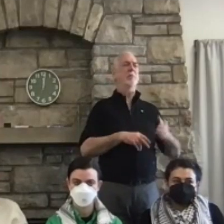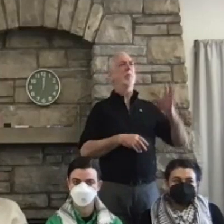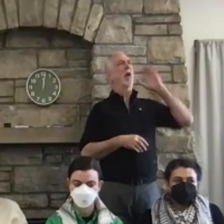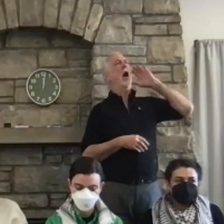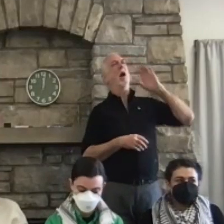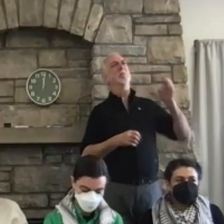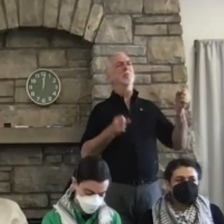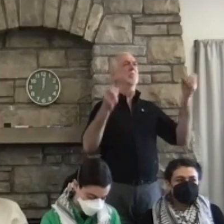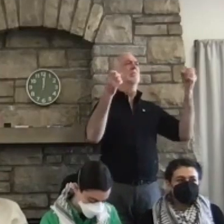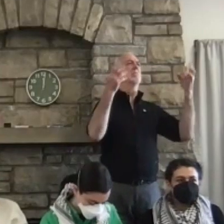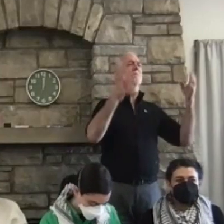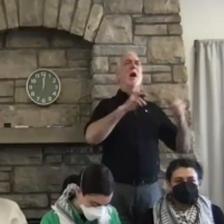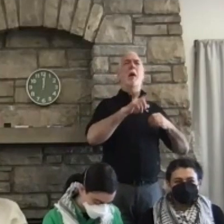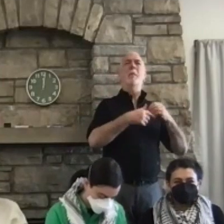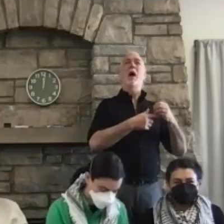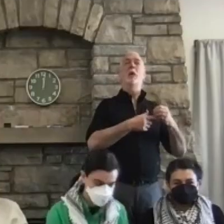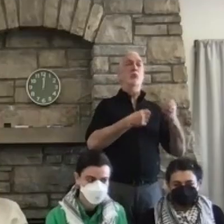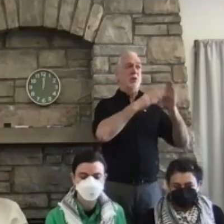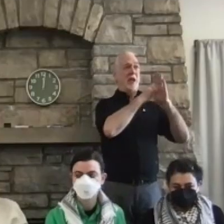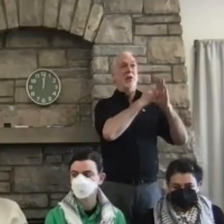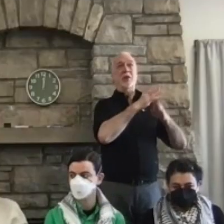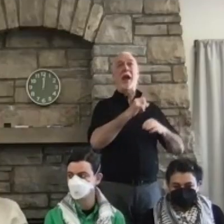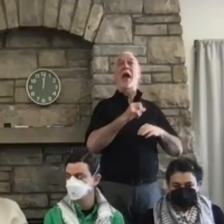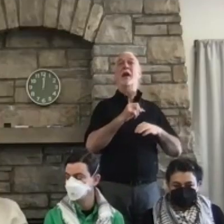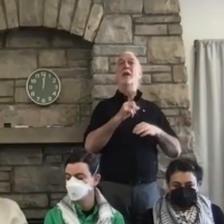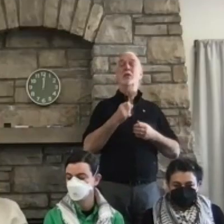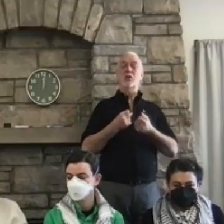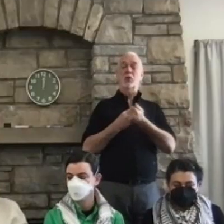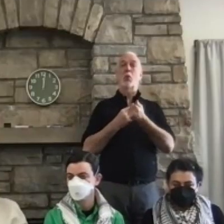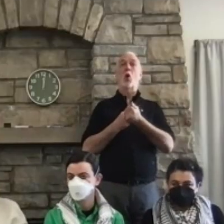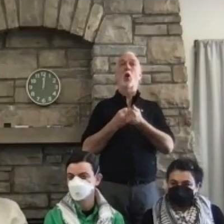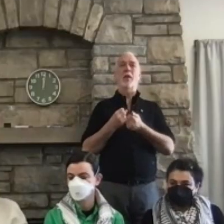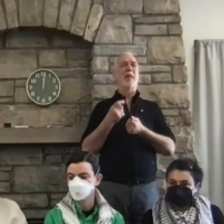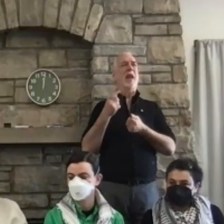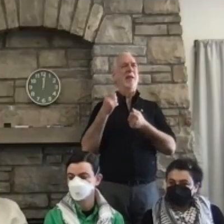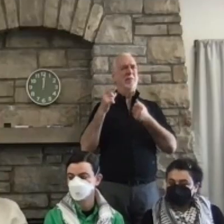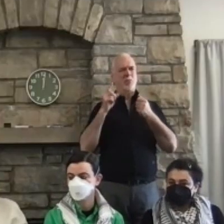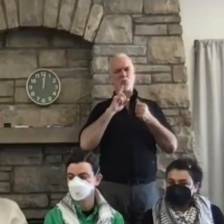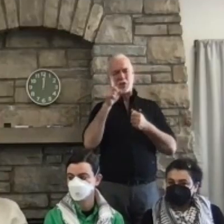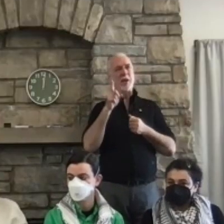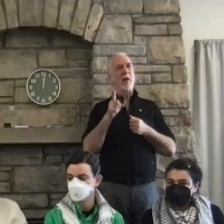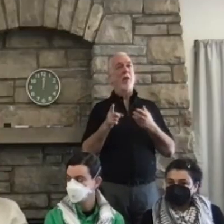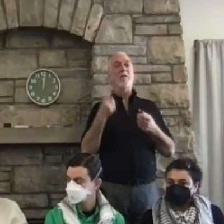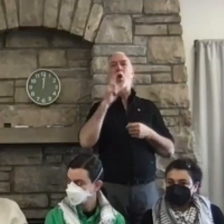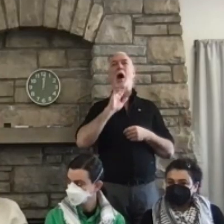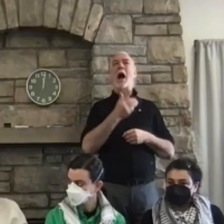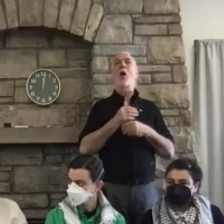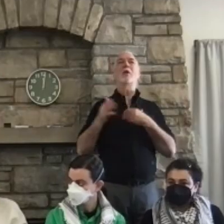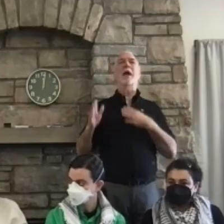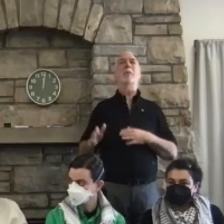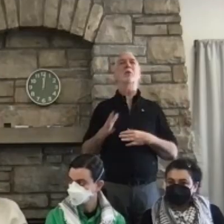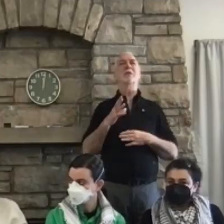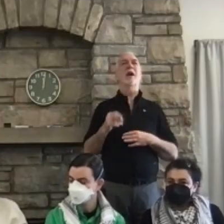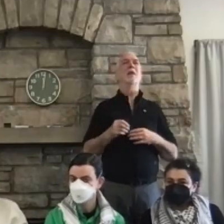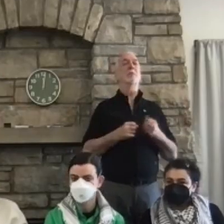of protections and tangible supports for our disabled neighbors, for ourselves. Can I get a quick protect